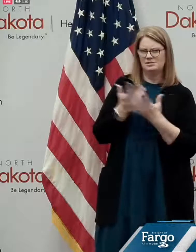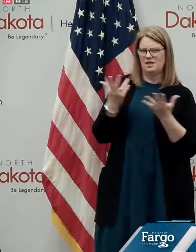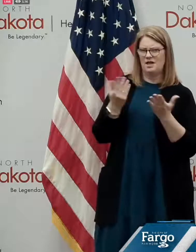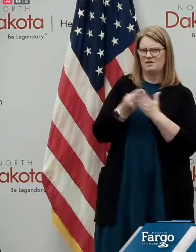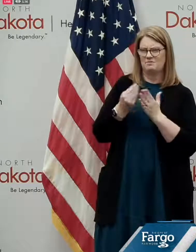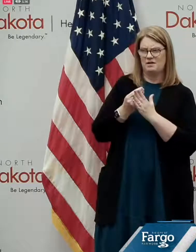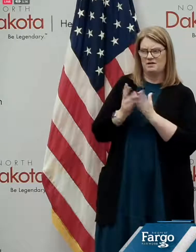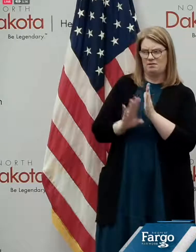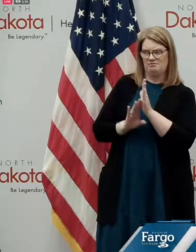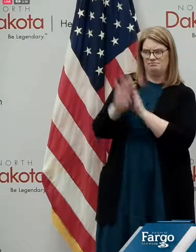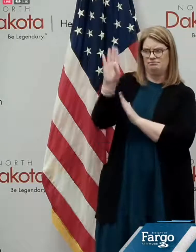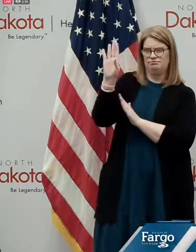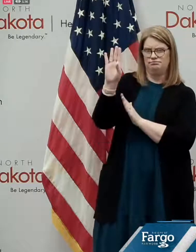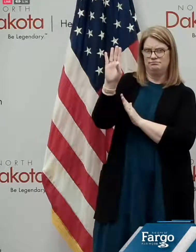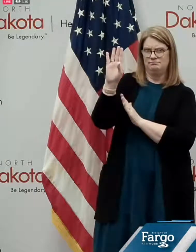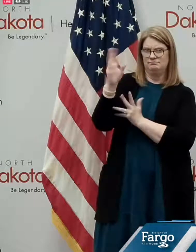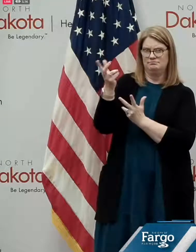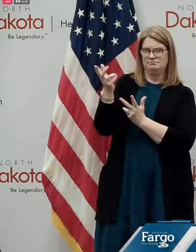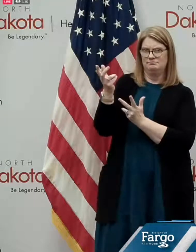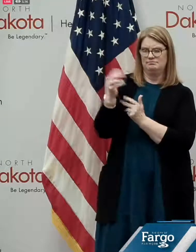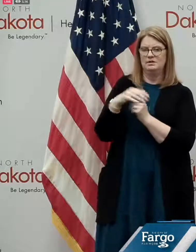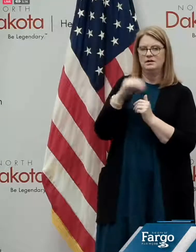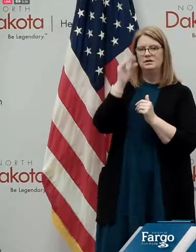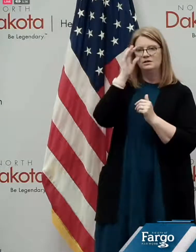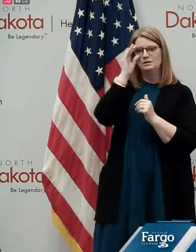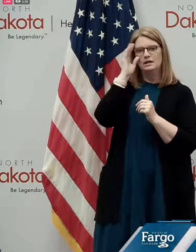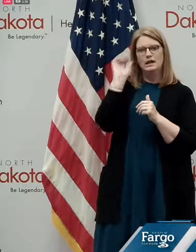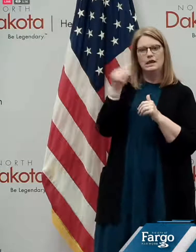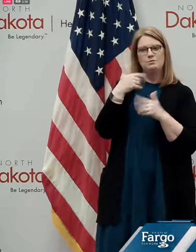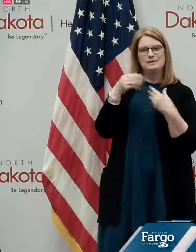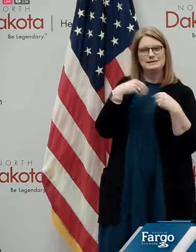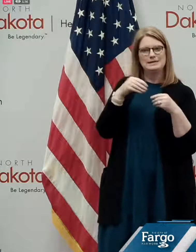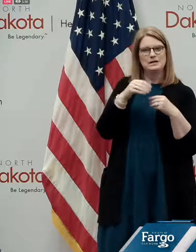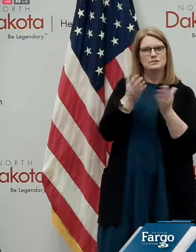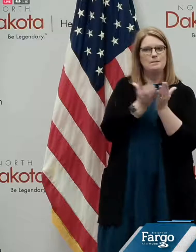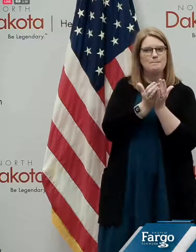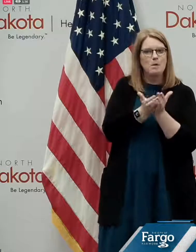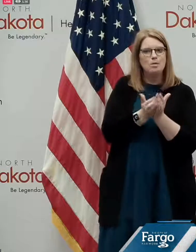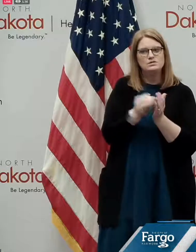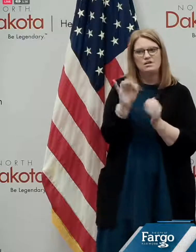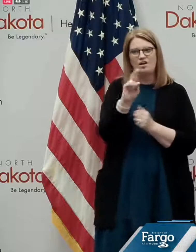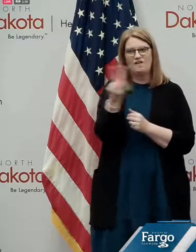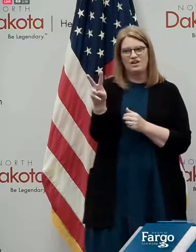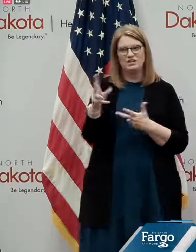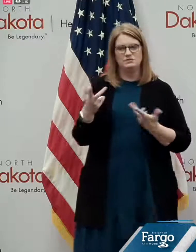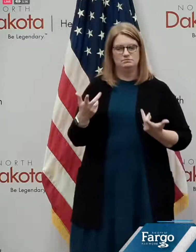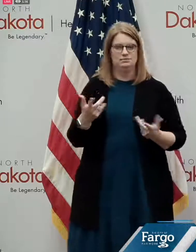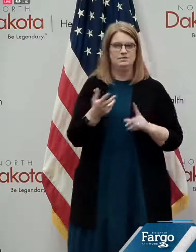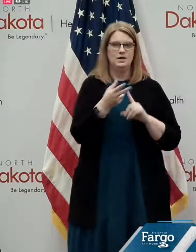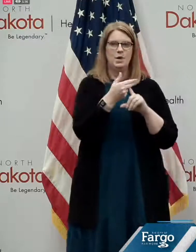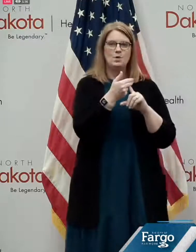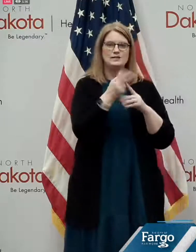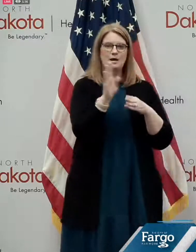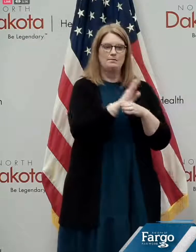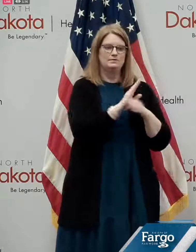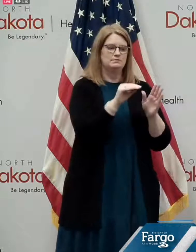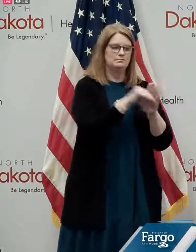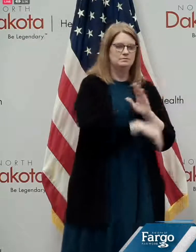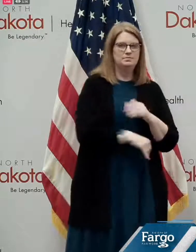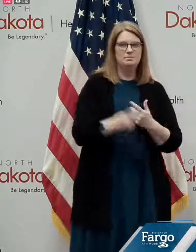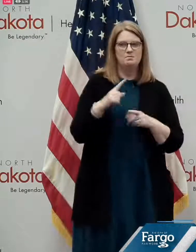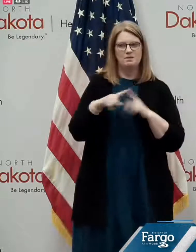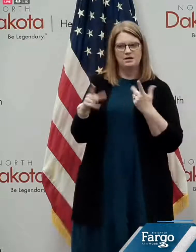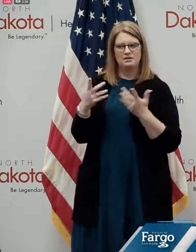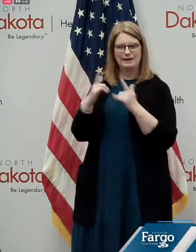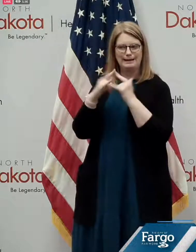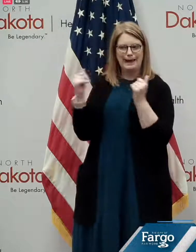that actually went up. That's why, talk to anybody that sells boats or RVs. I mean, hotel business is down, recreational equipment going